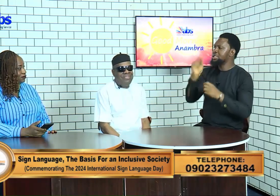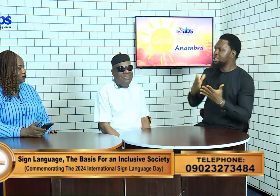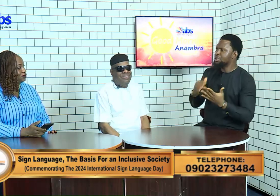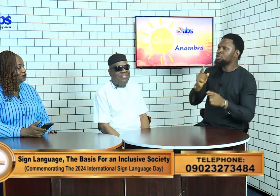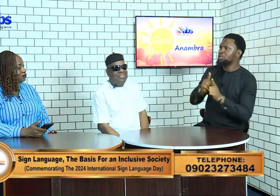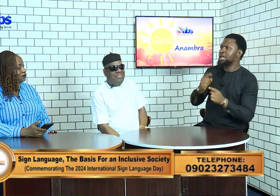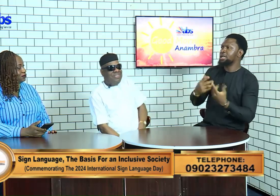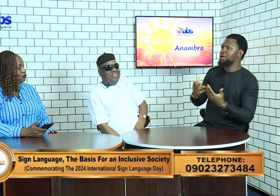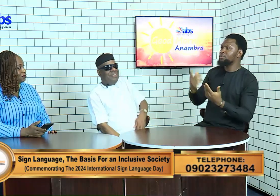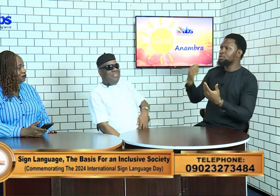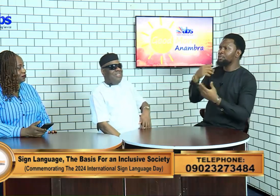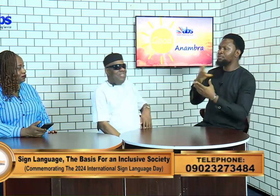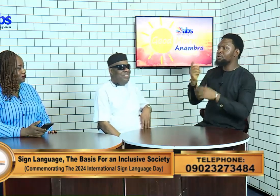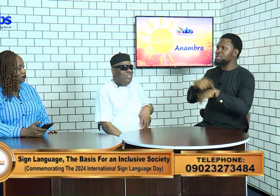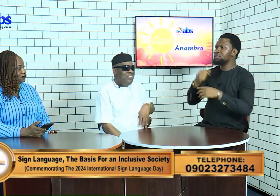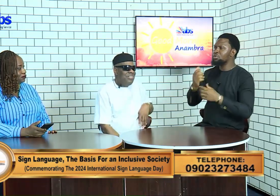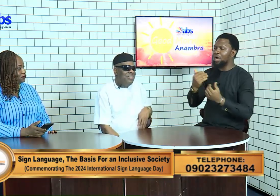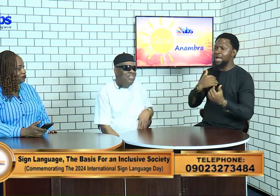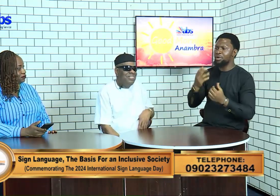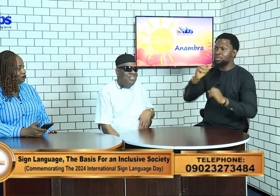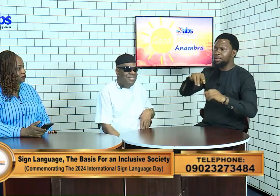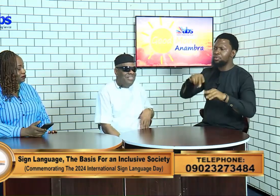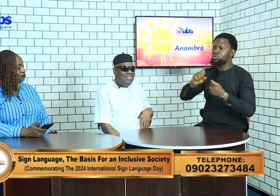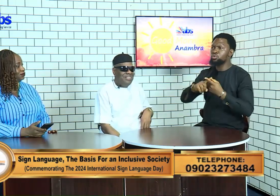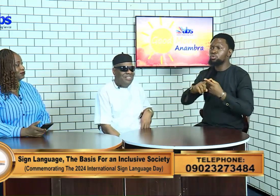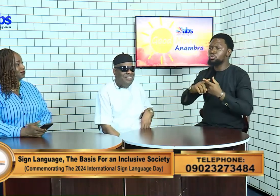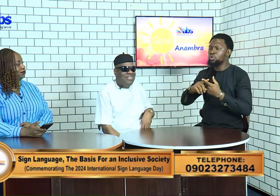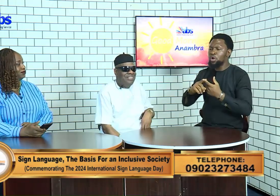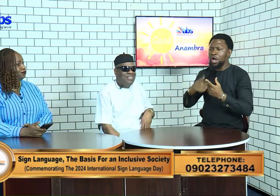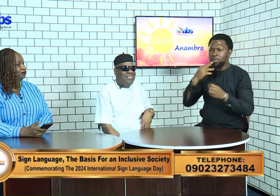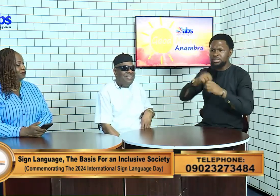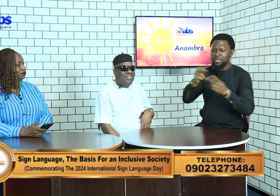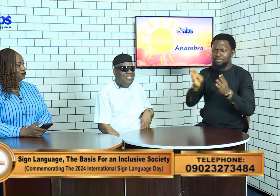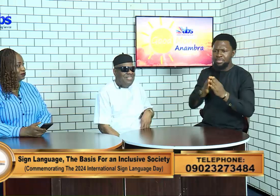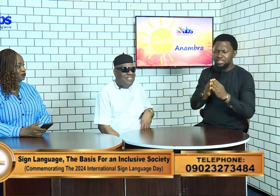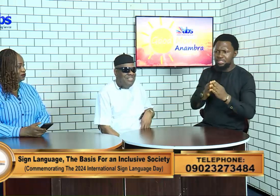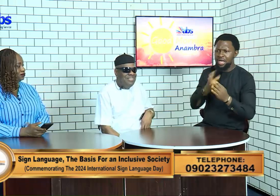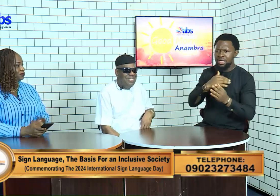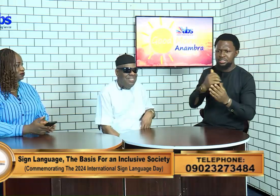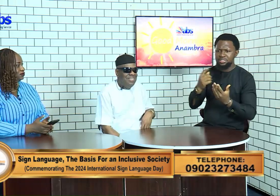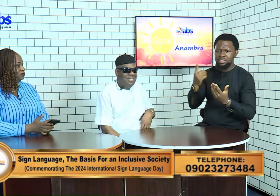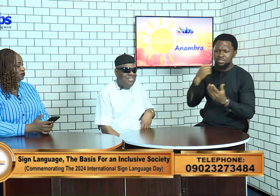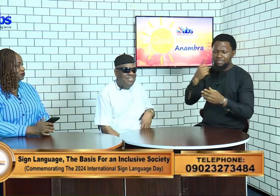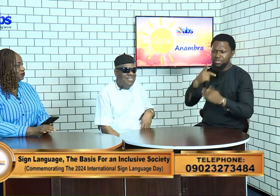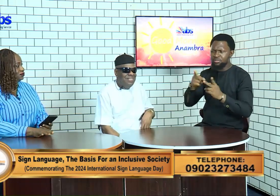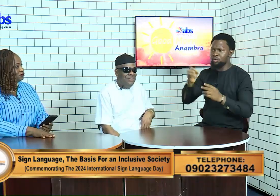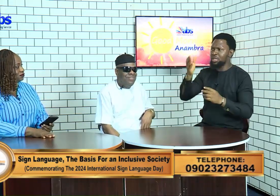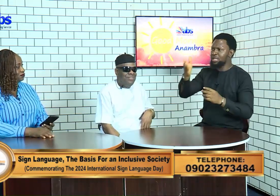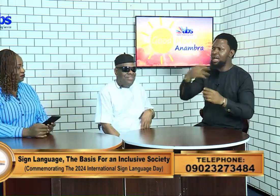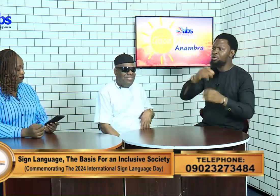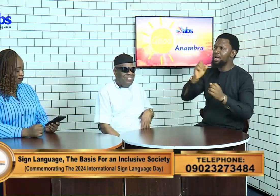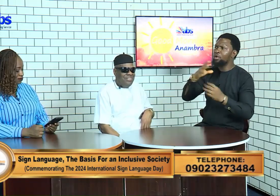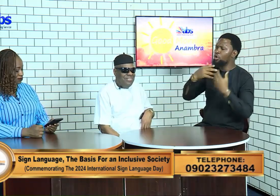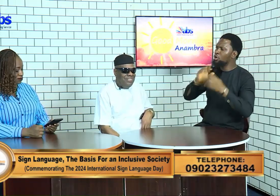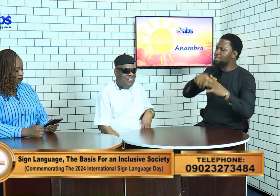in need. Just like some few days ago, I was able to, I was in a meeting, and the deaf person were there,